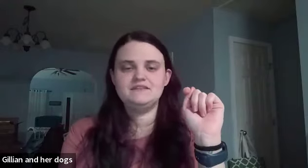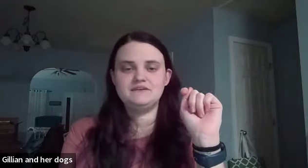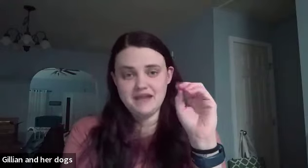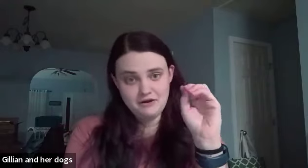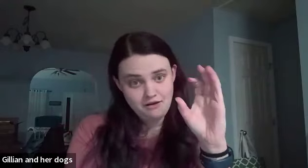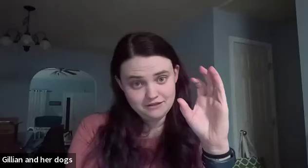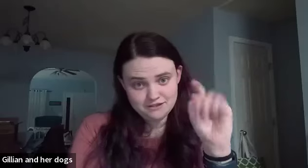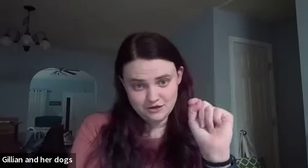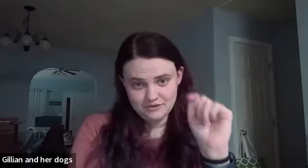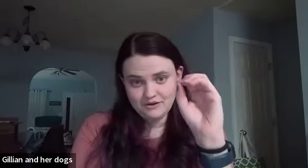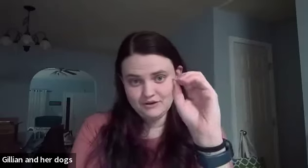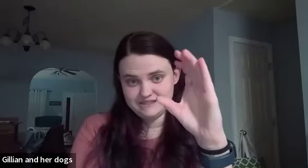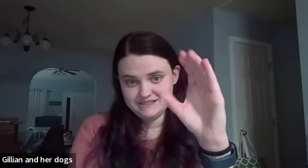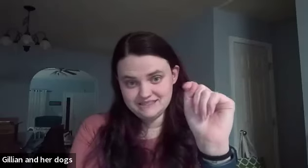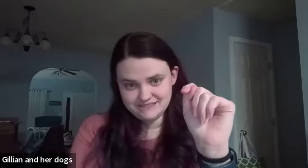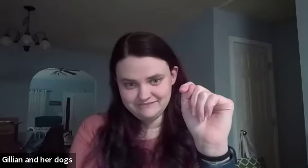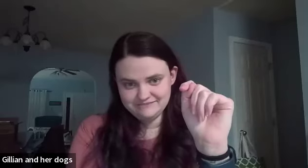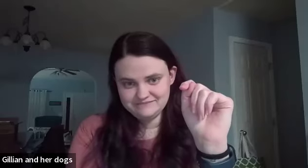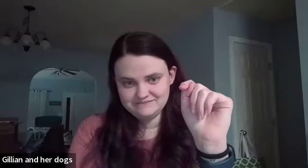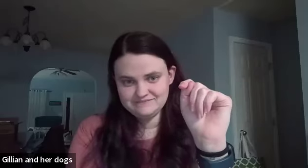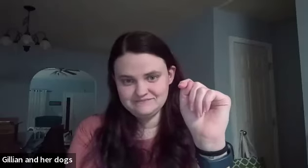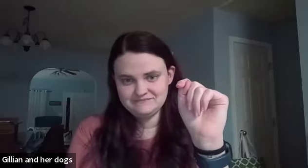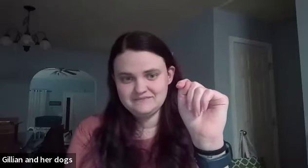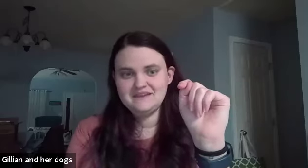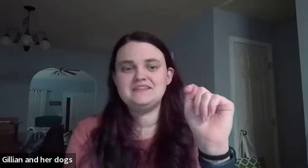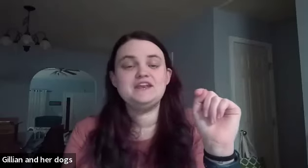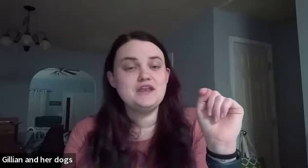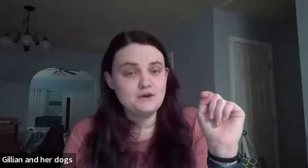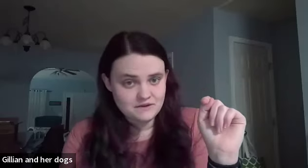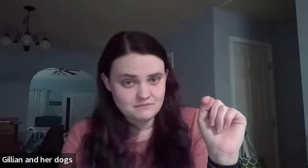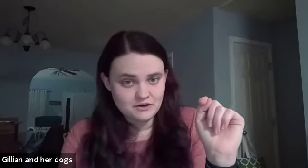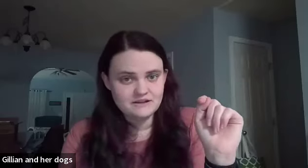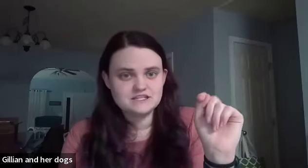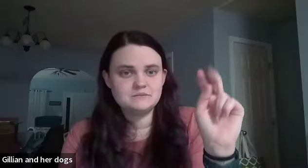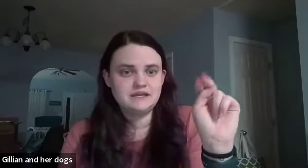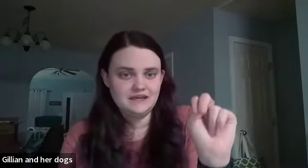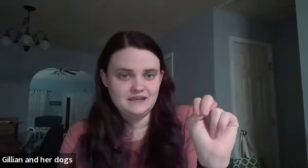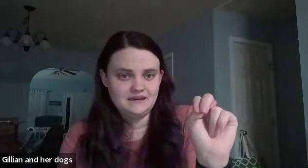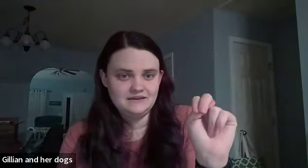Then we had our October, OCT. Then November is going to be